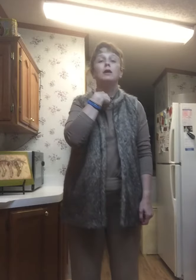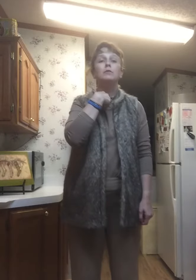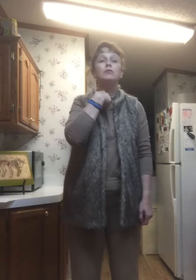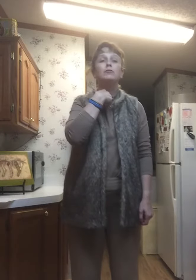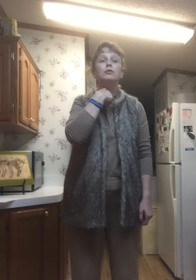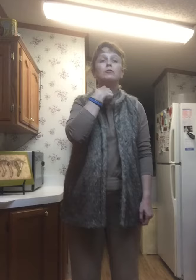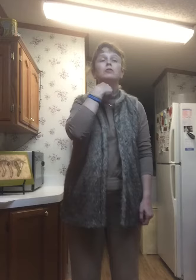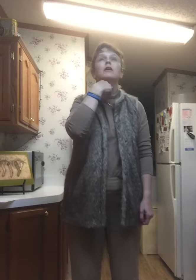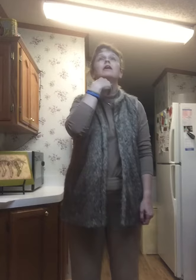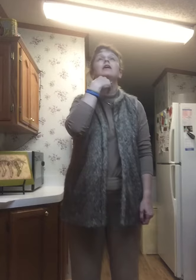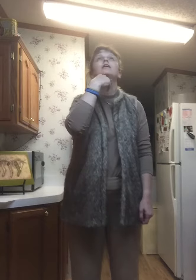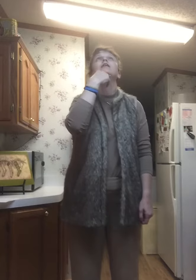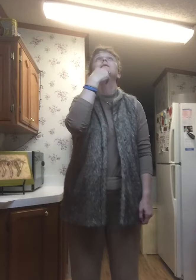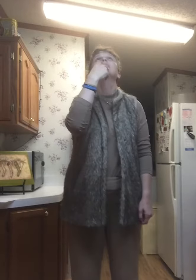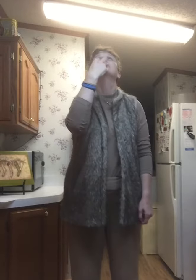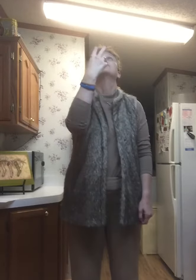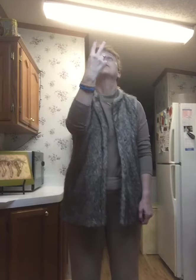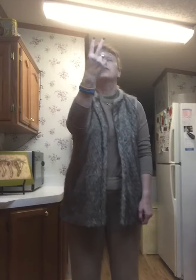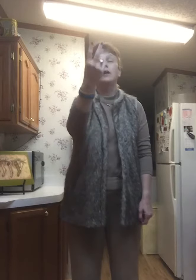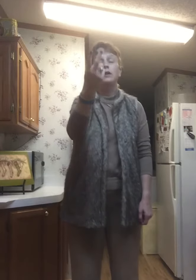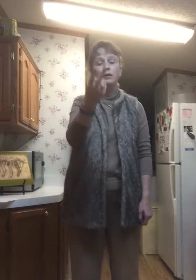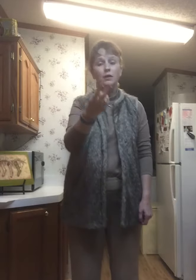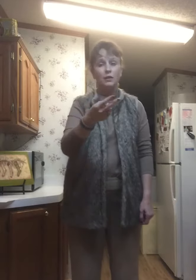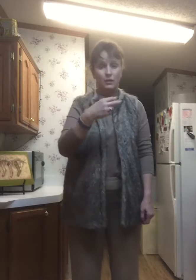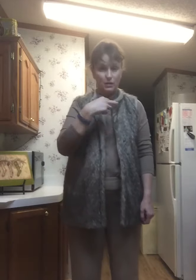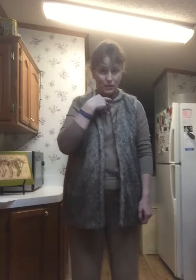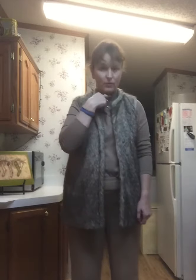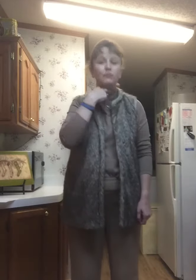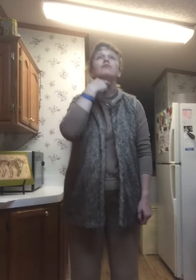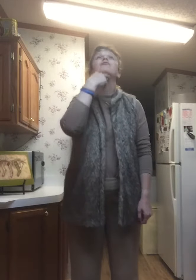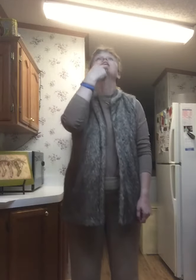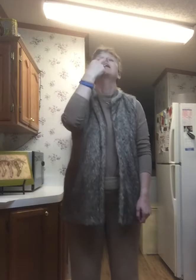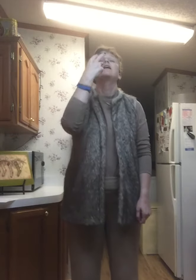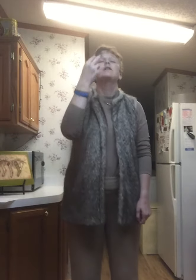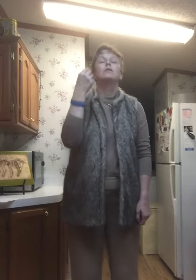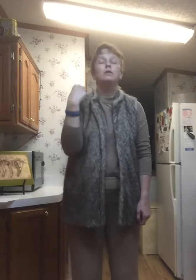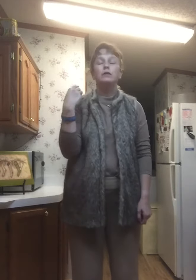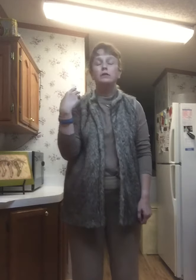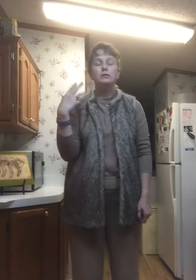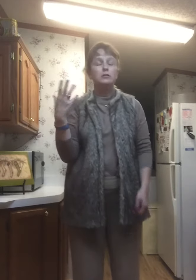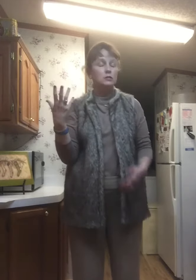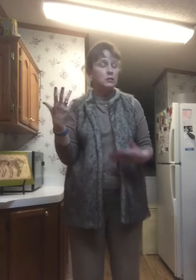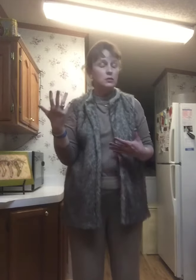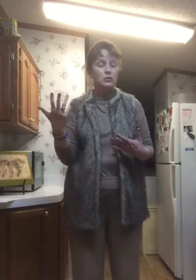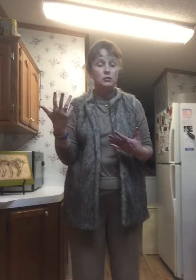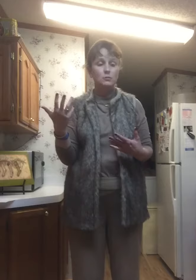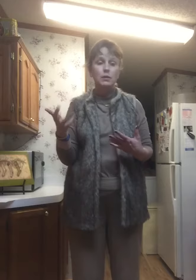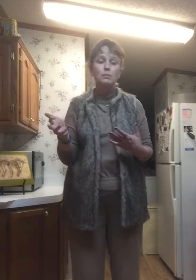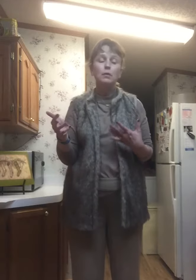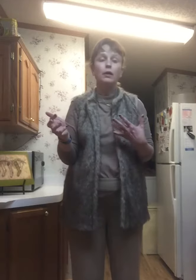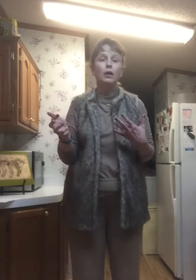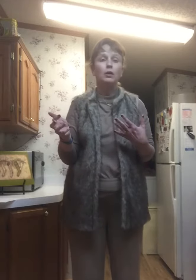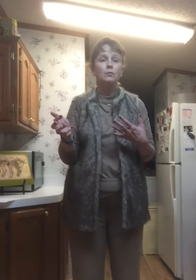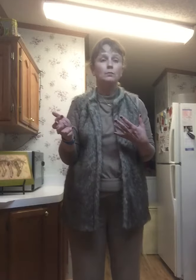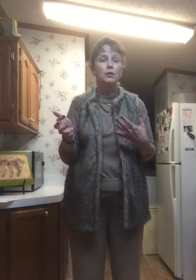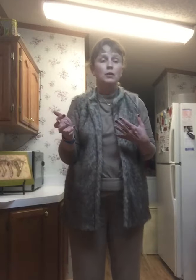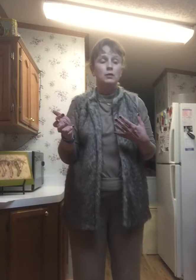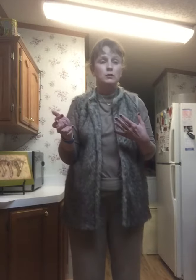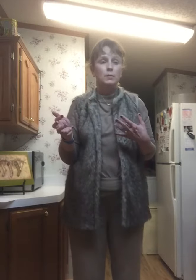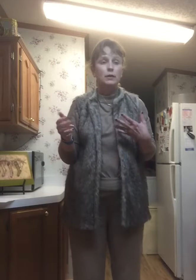of your throat and come out, okay? And this is just me, but to make it a